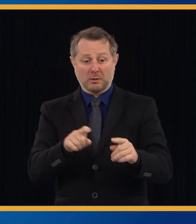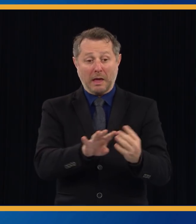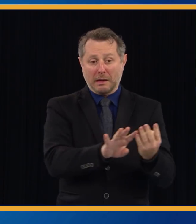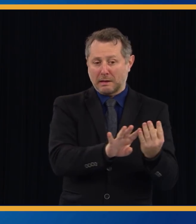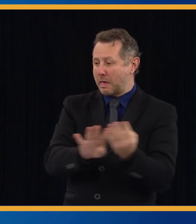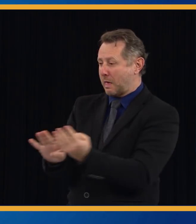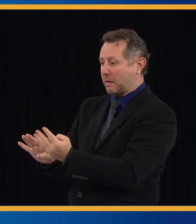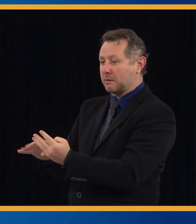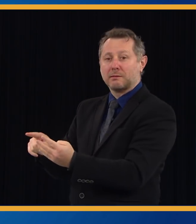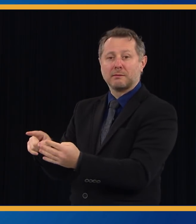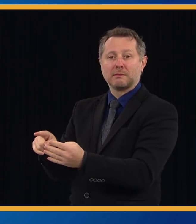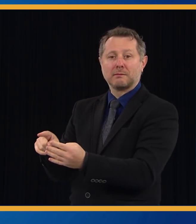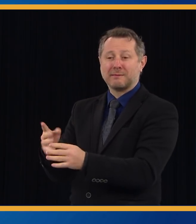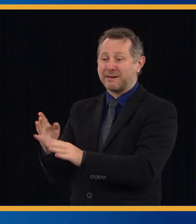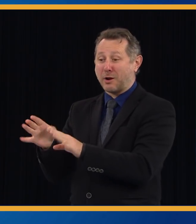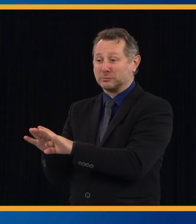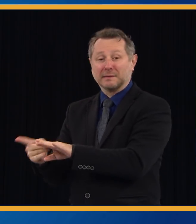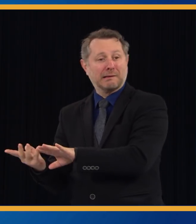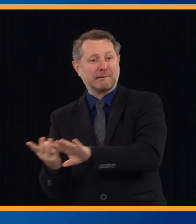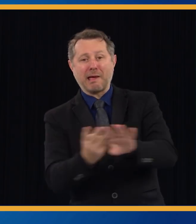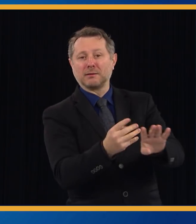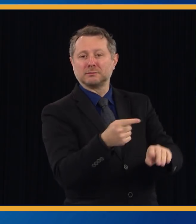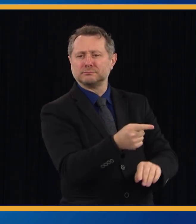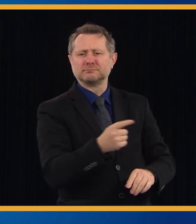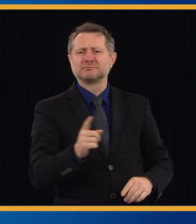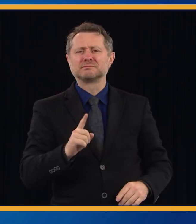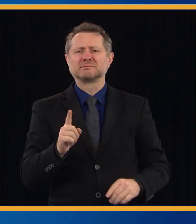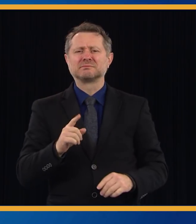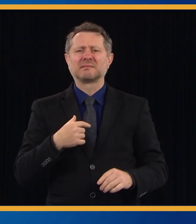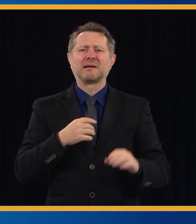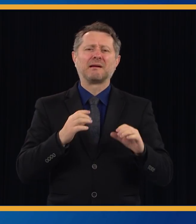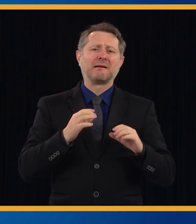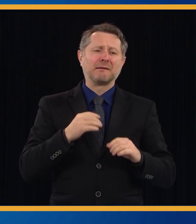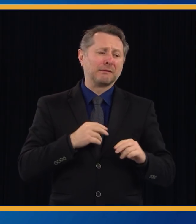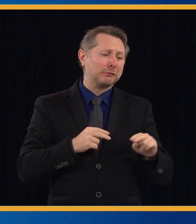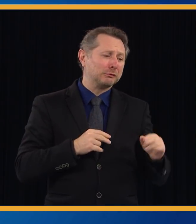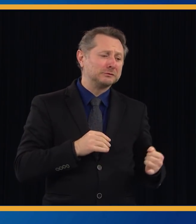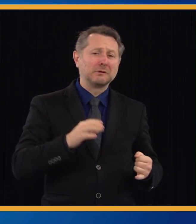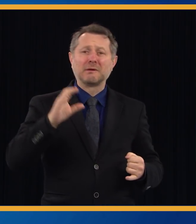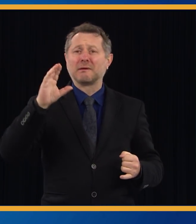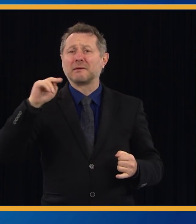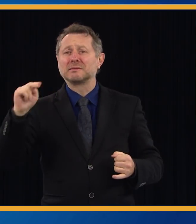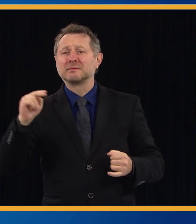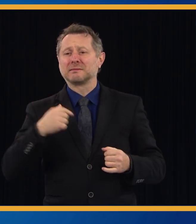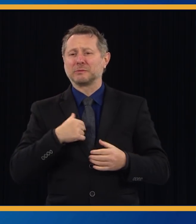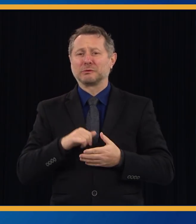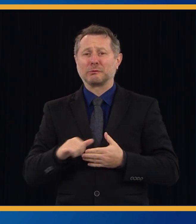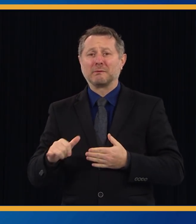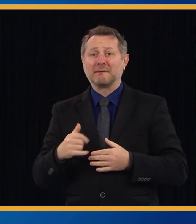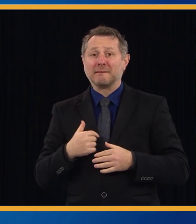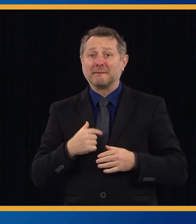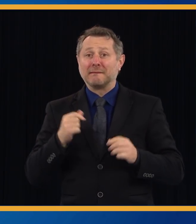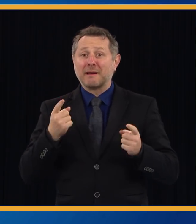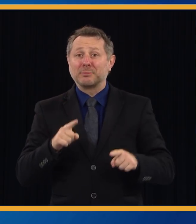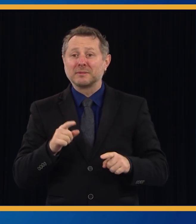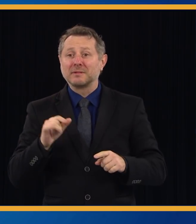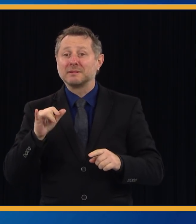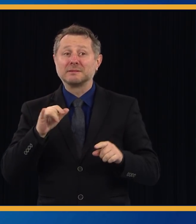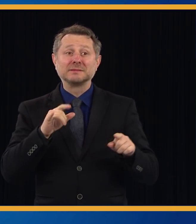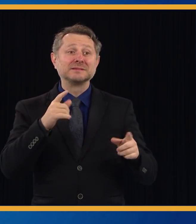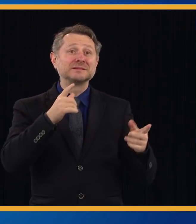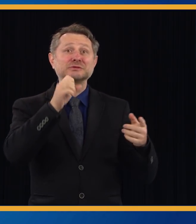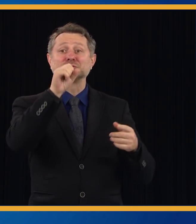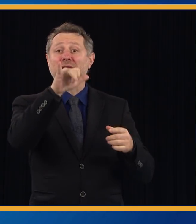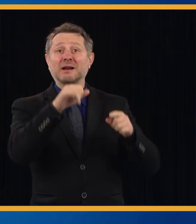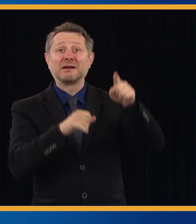multi-state region in lockdown here. It's possible that you open something in Syracuse or you open something in the North